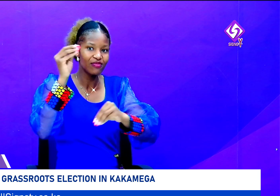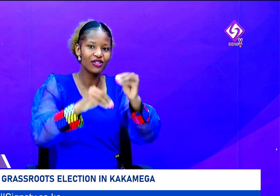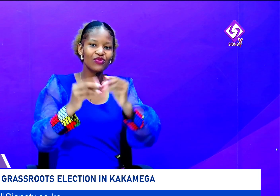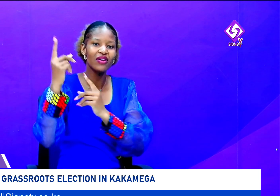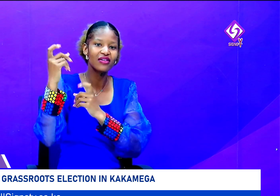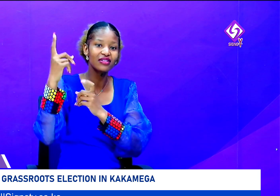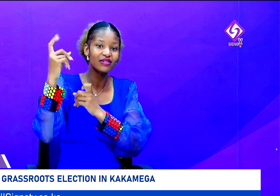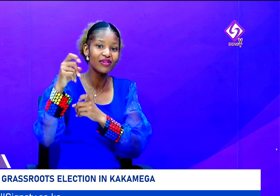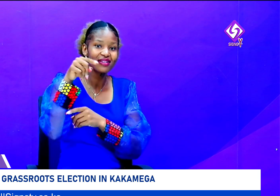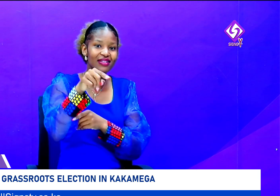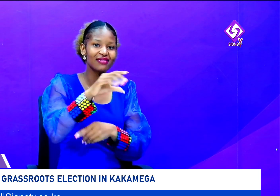leadership claims.